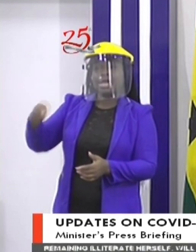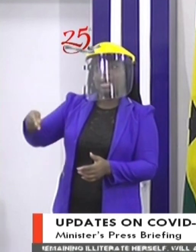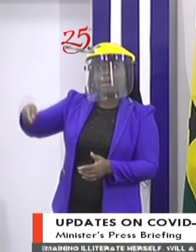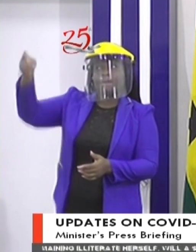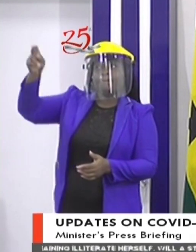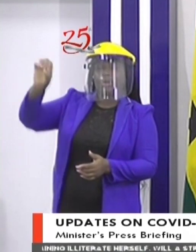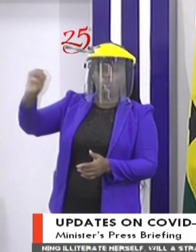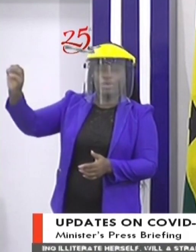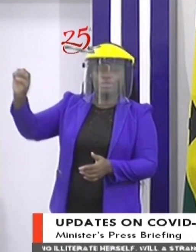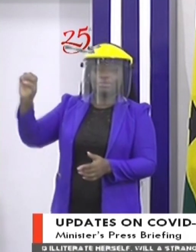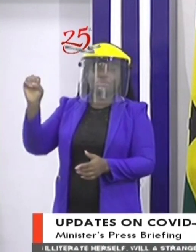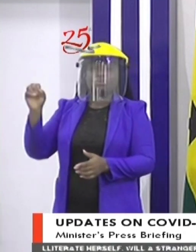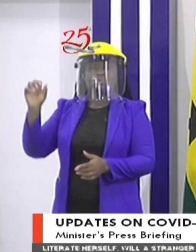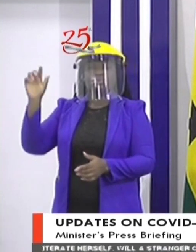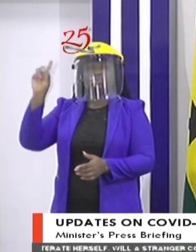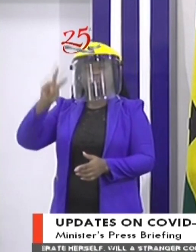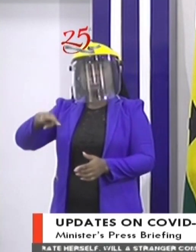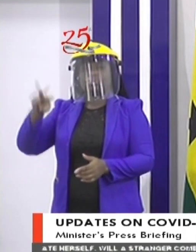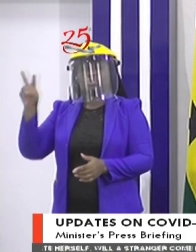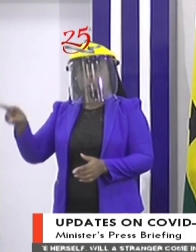22. Upper East,